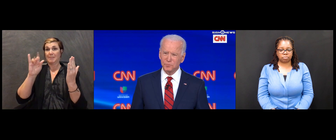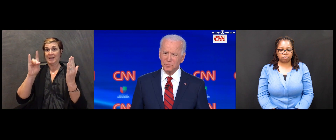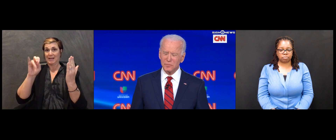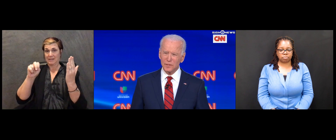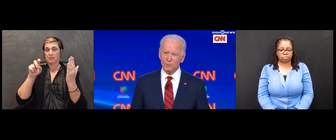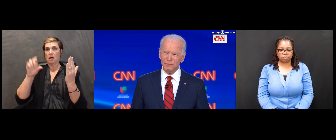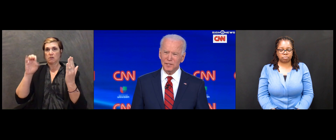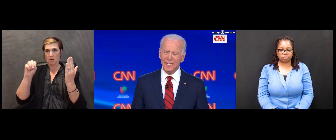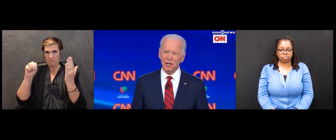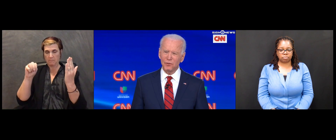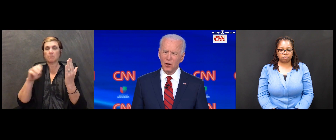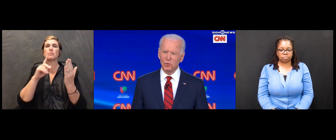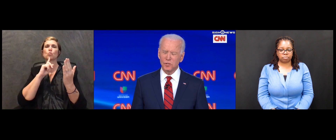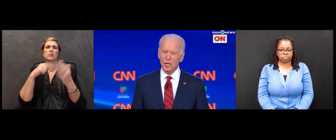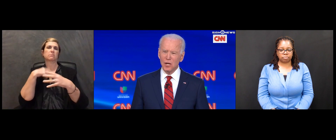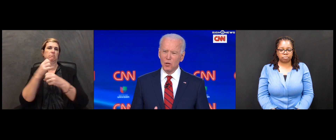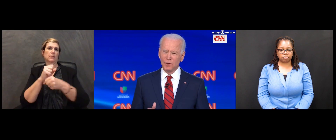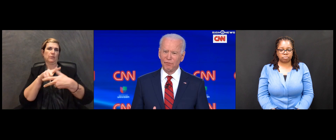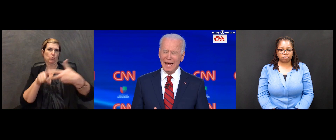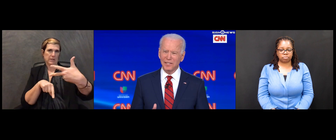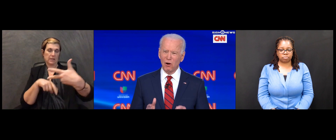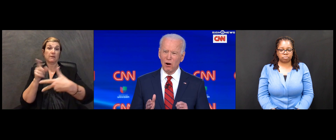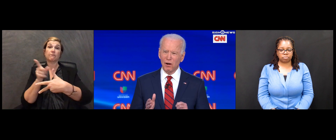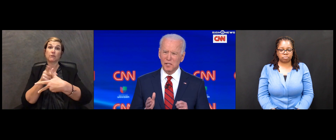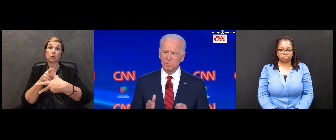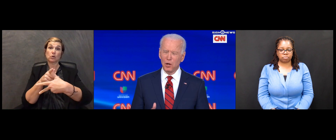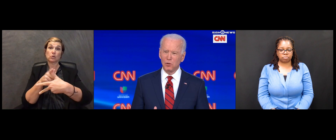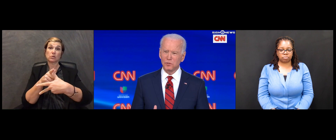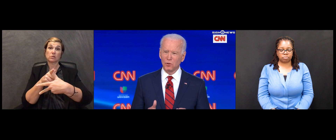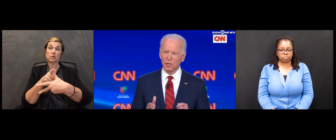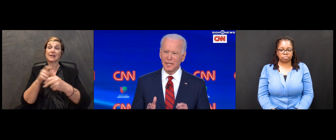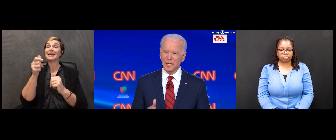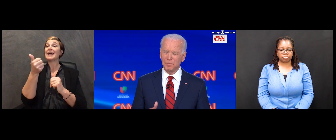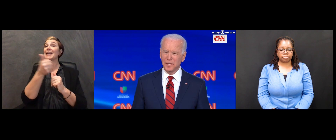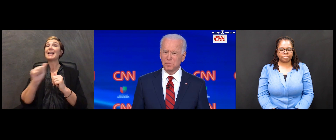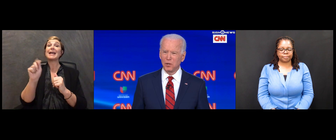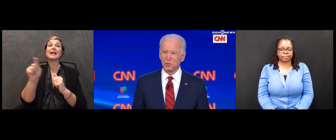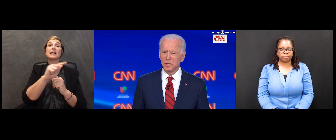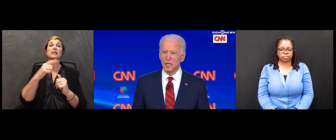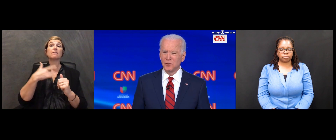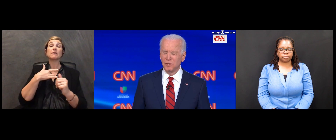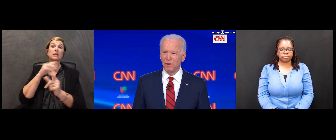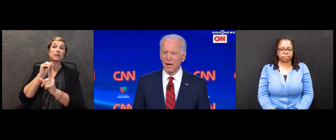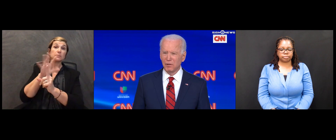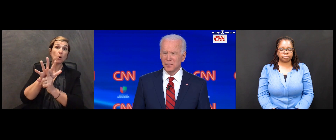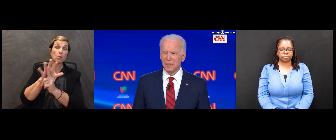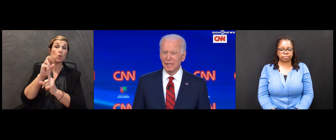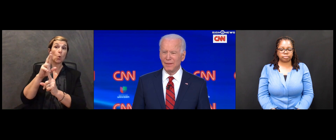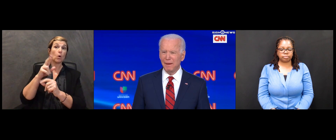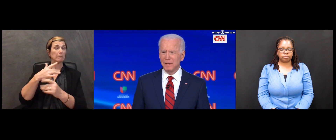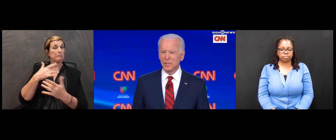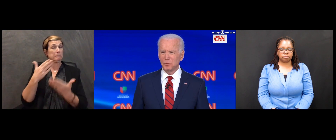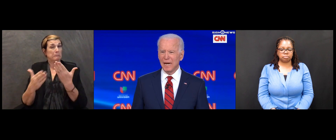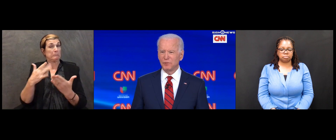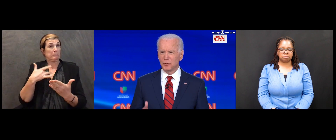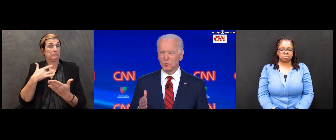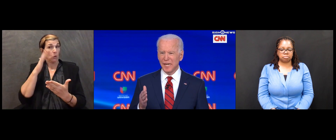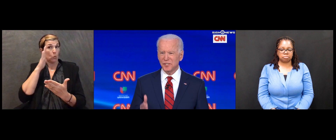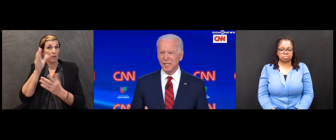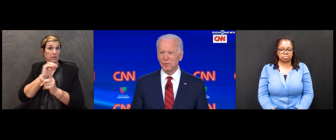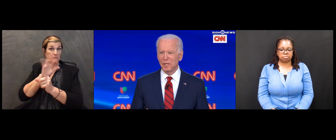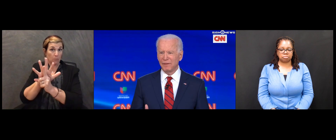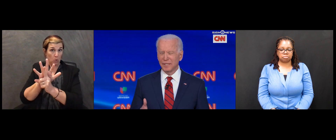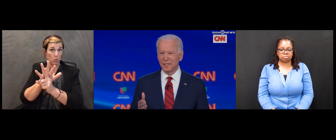of all, I have to take care of those who, in fact, are exposed or likely to be exposed to the virus. And that means we have to